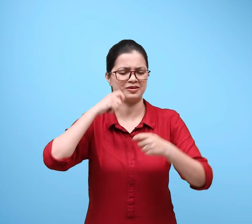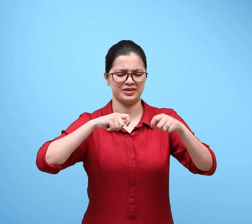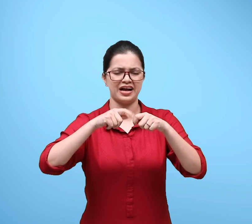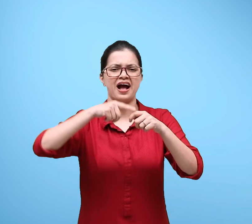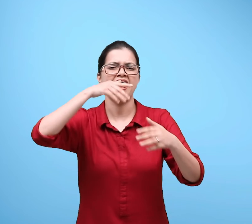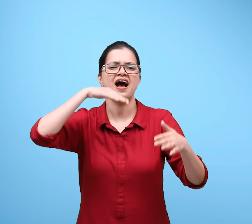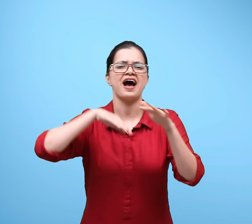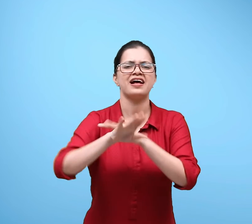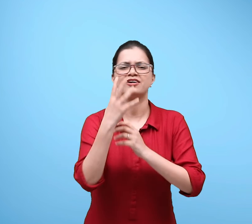plastic toy,